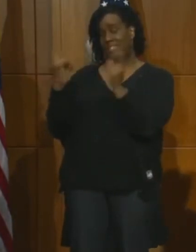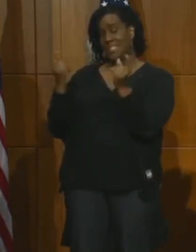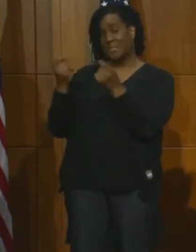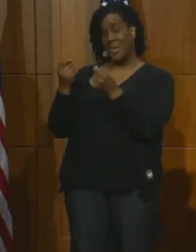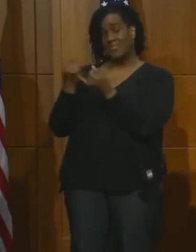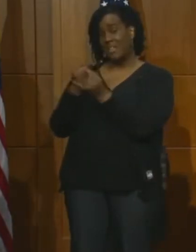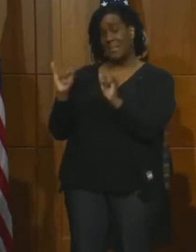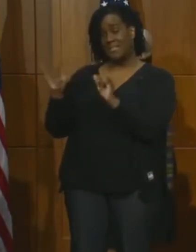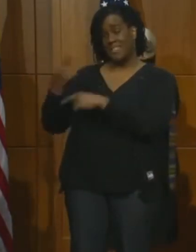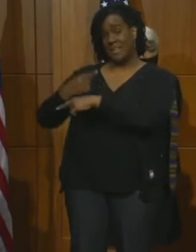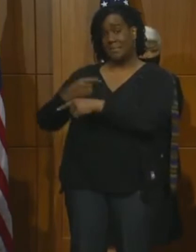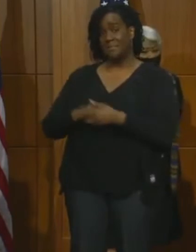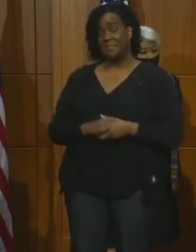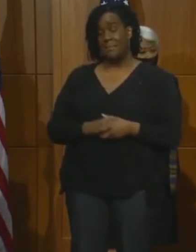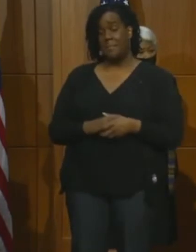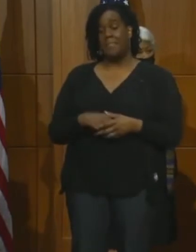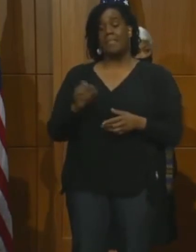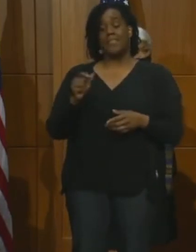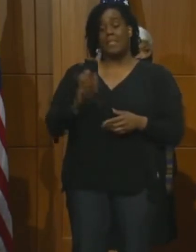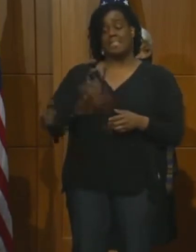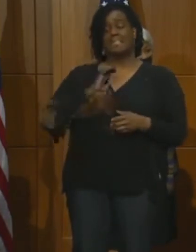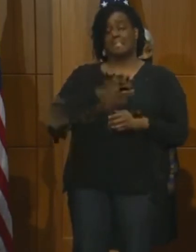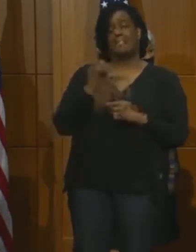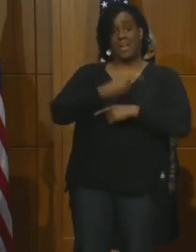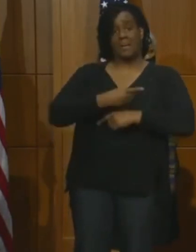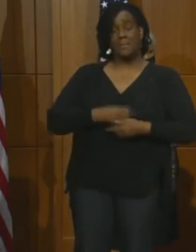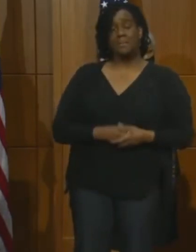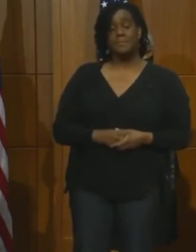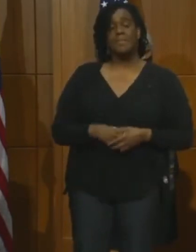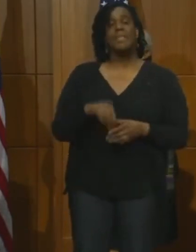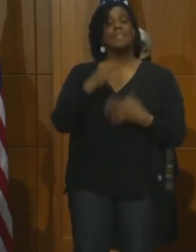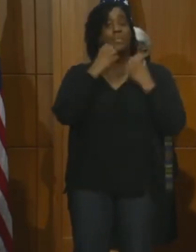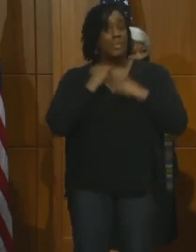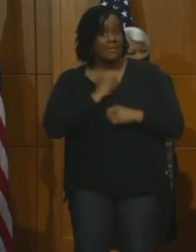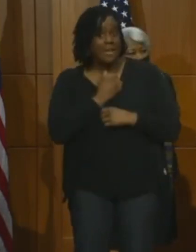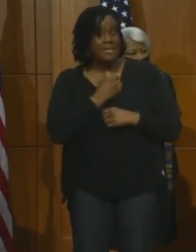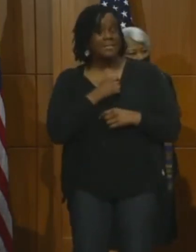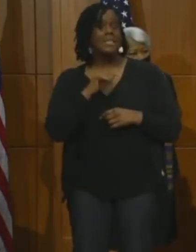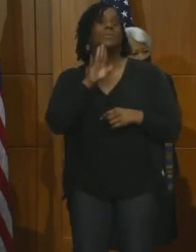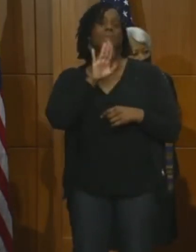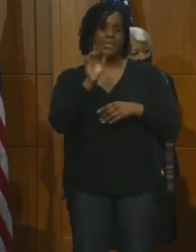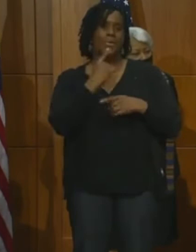Day. So here's our day. And if you love us, it'll be your day too.